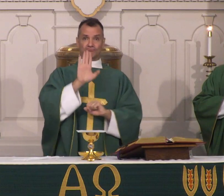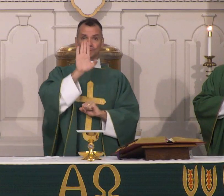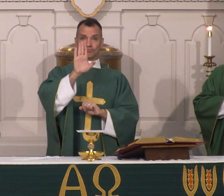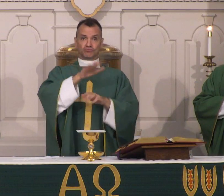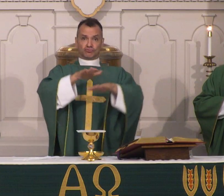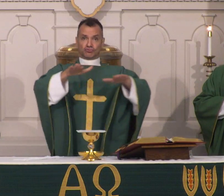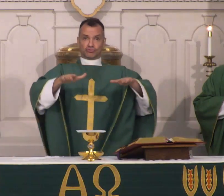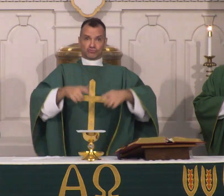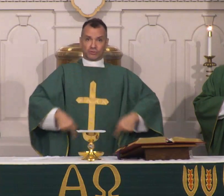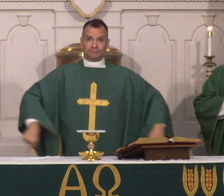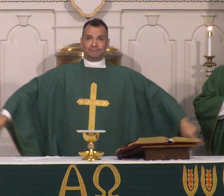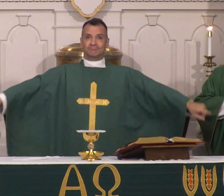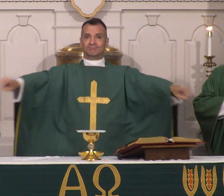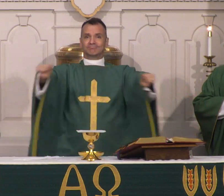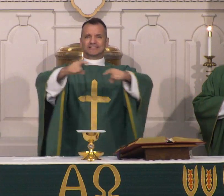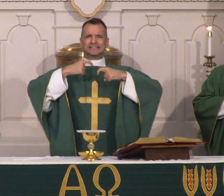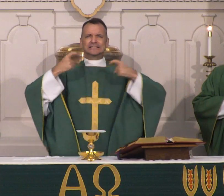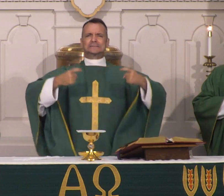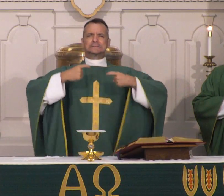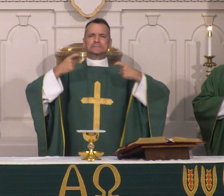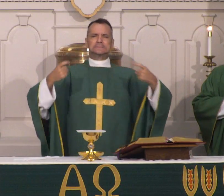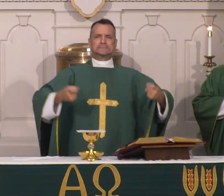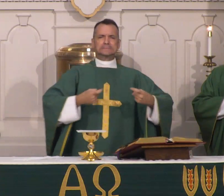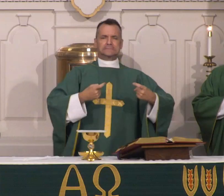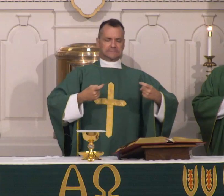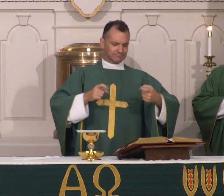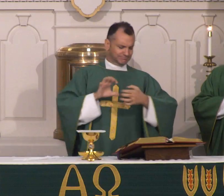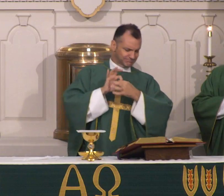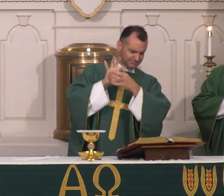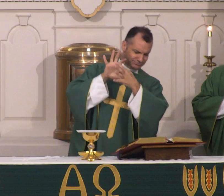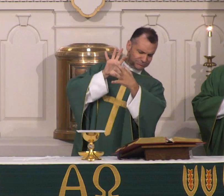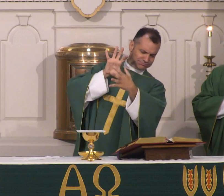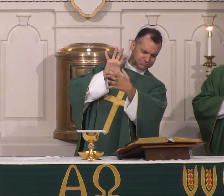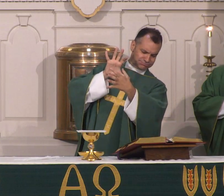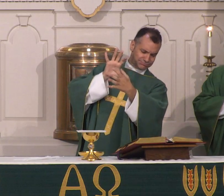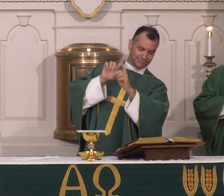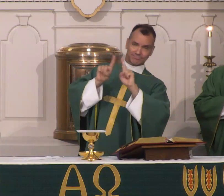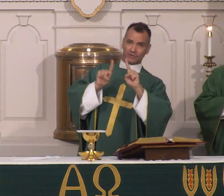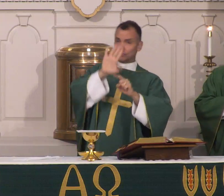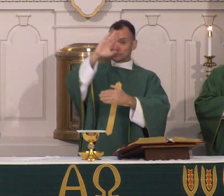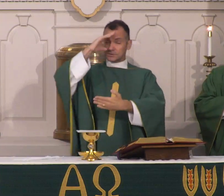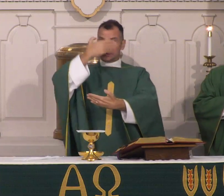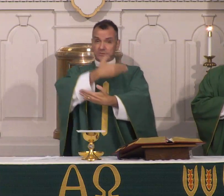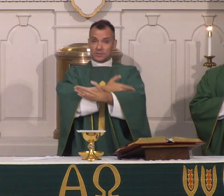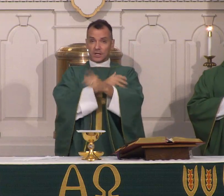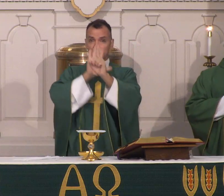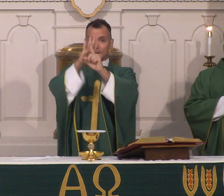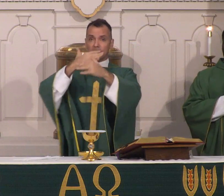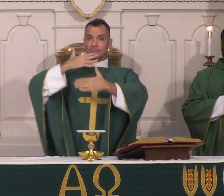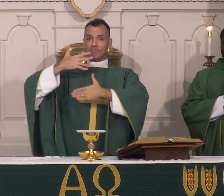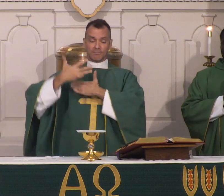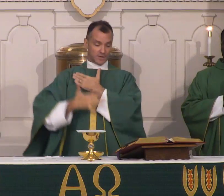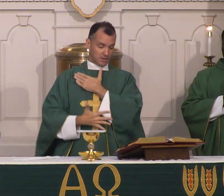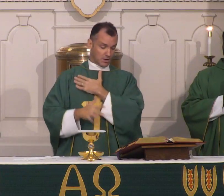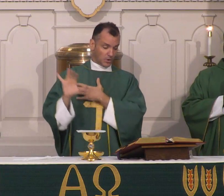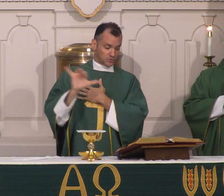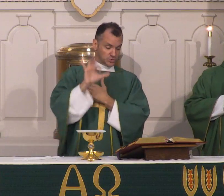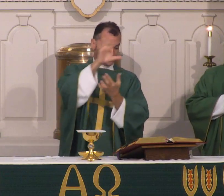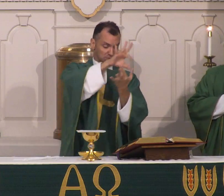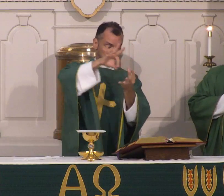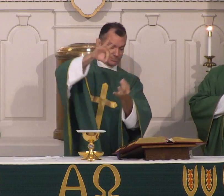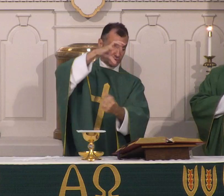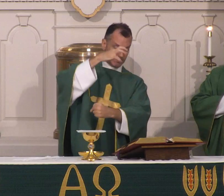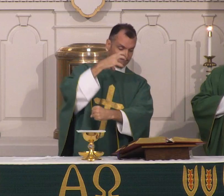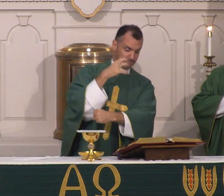For when your children were scattered afar by sin, through the blood of your Son and the power of the Spirit, you gather them again